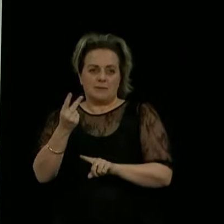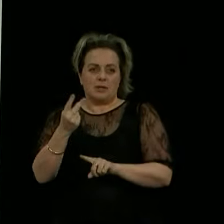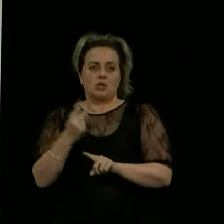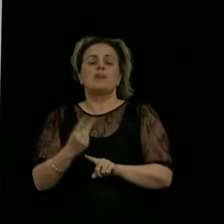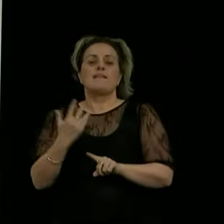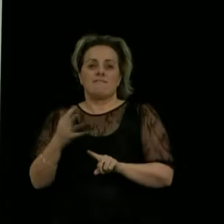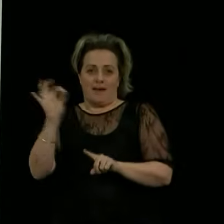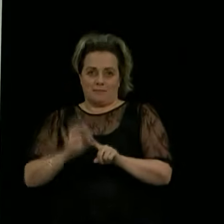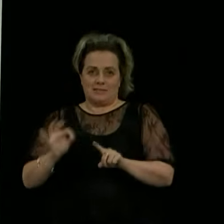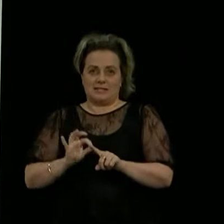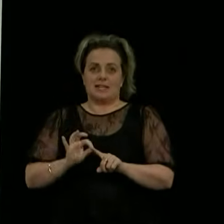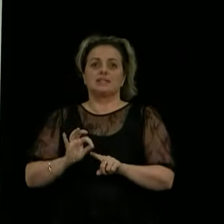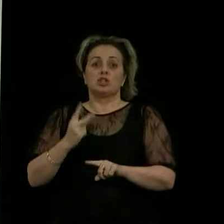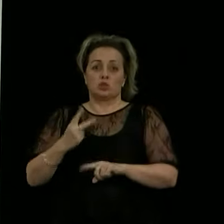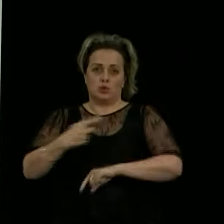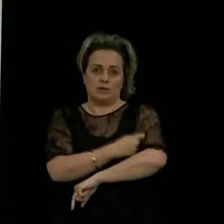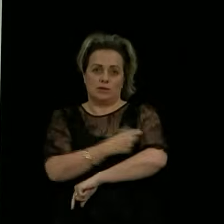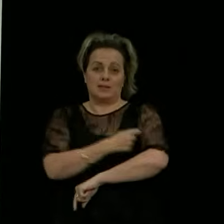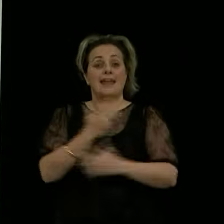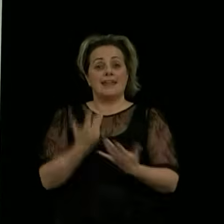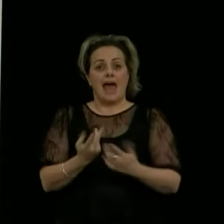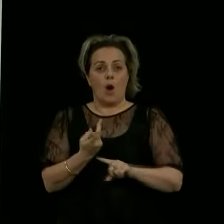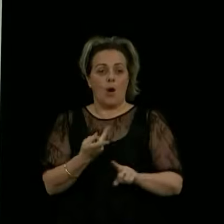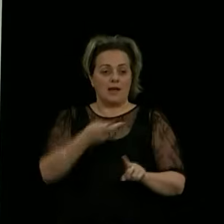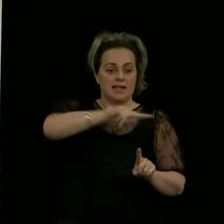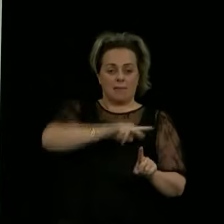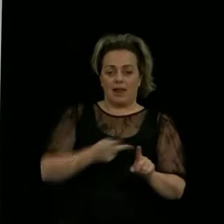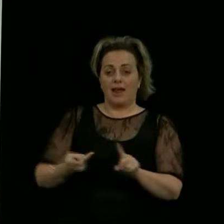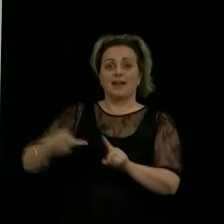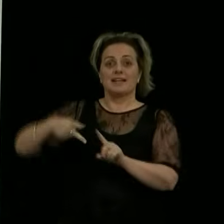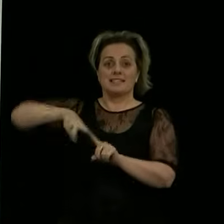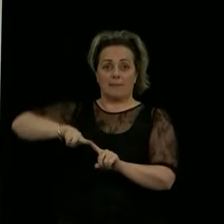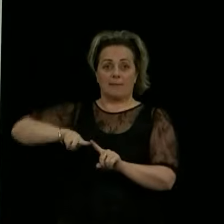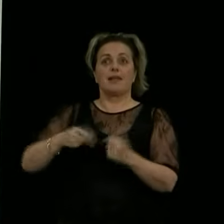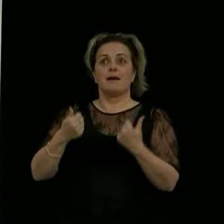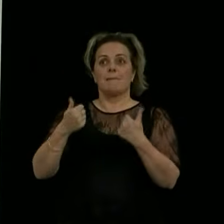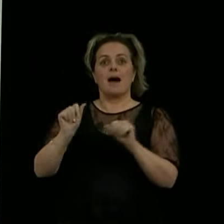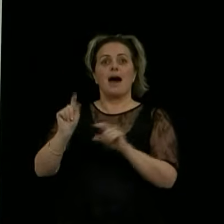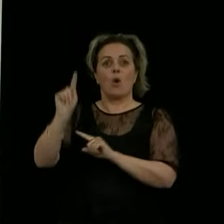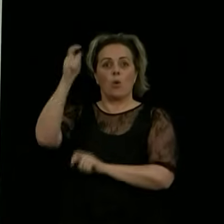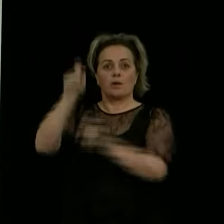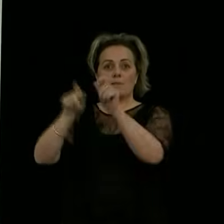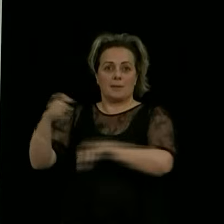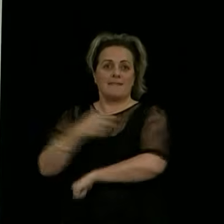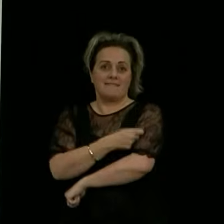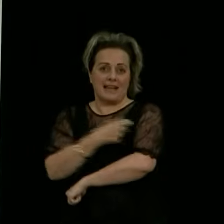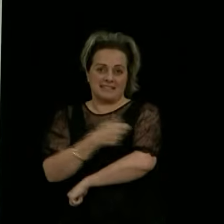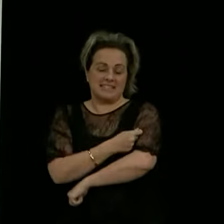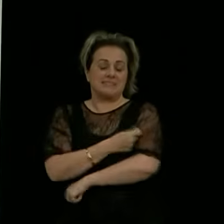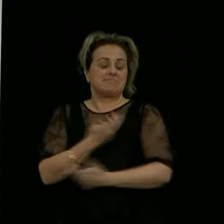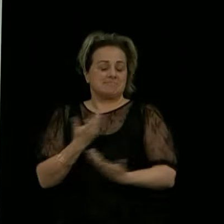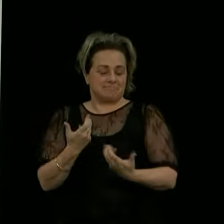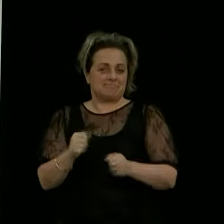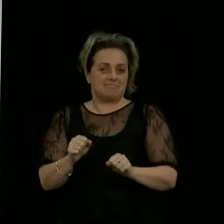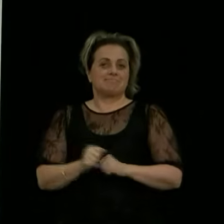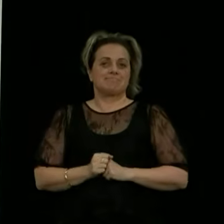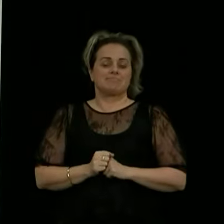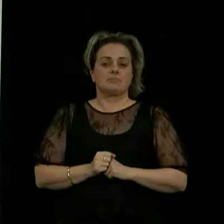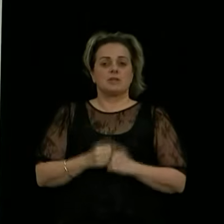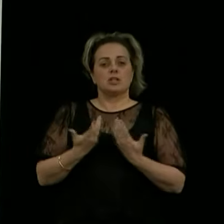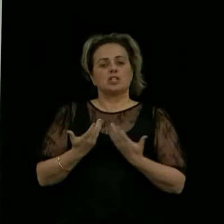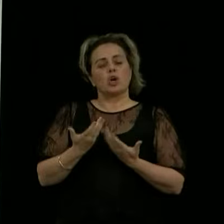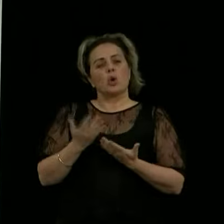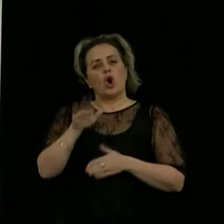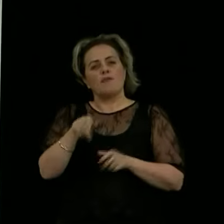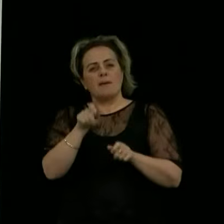are now 84% and 52%, effectively doubled. So in people